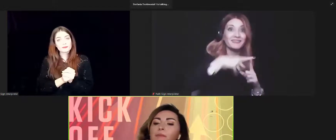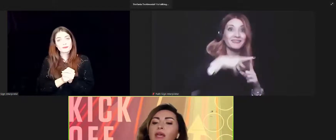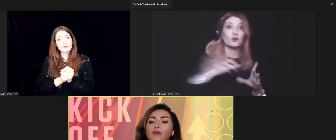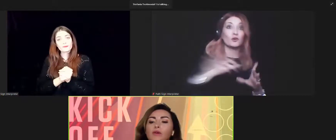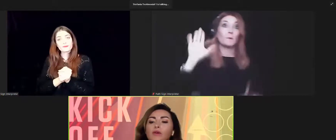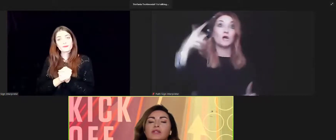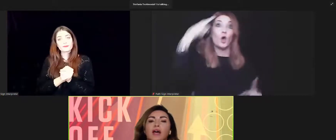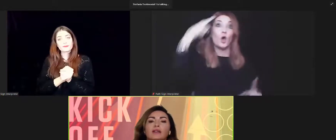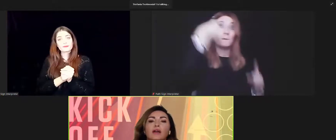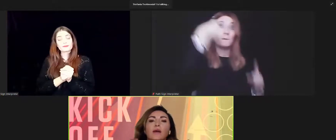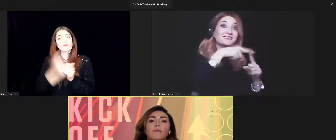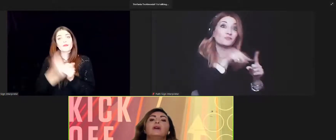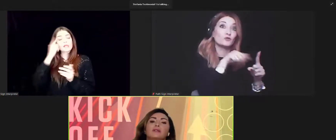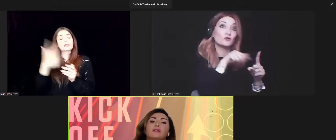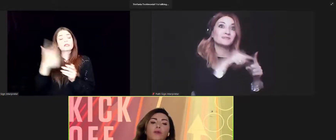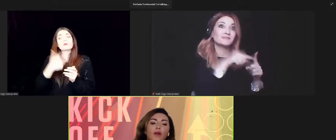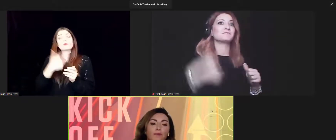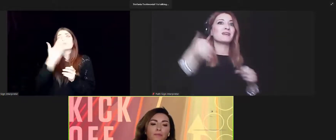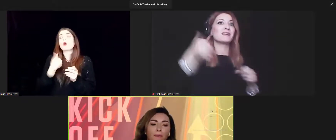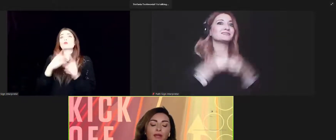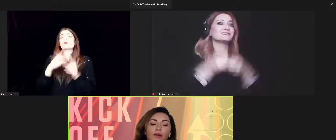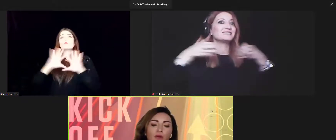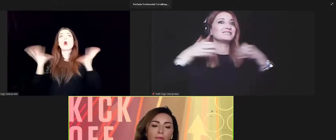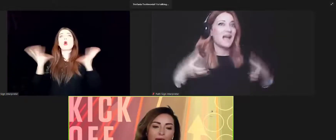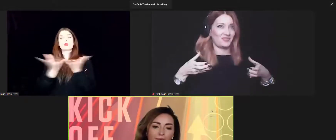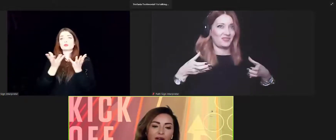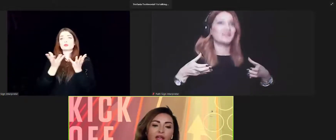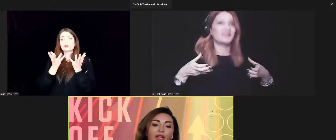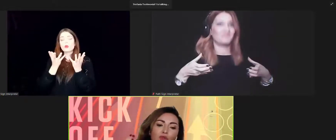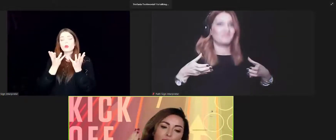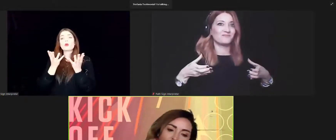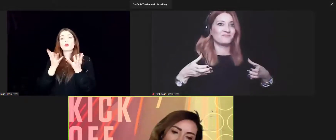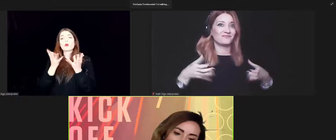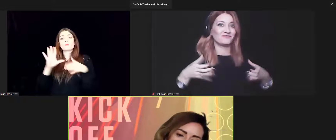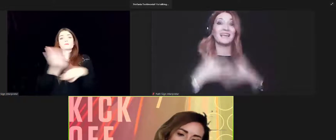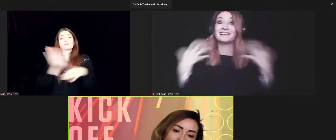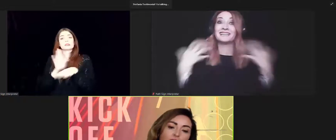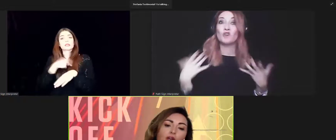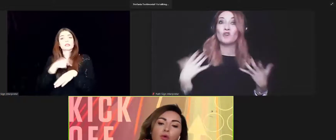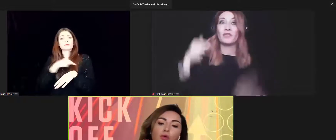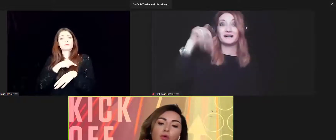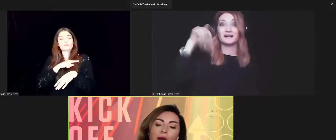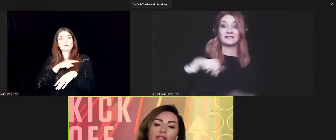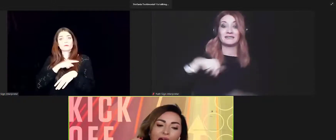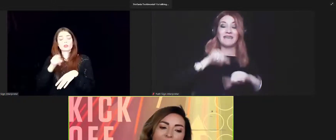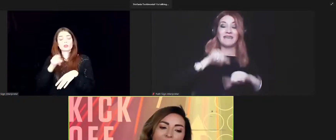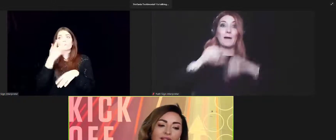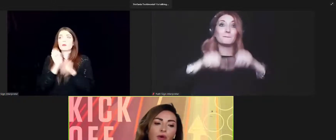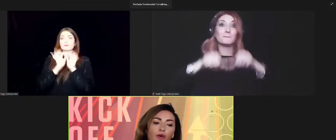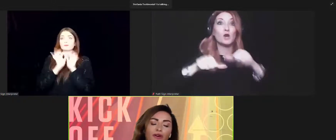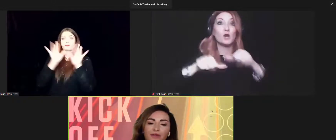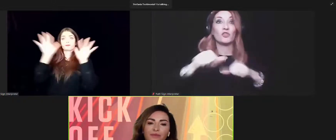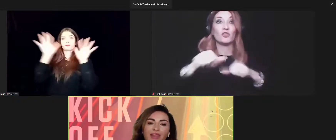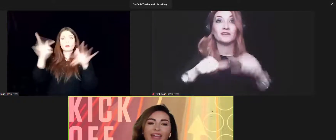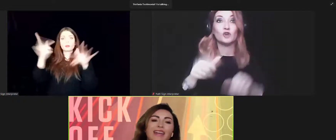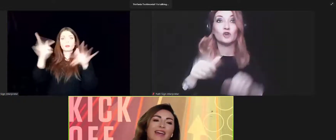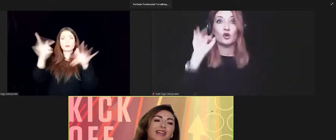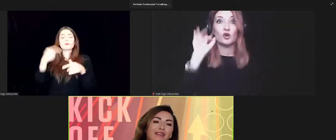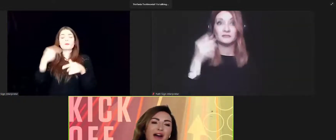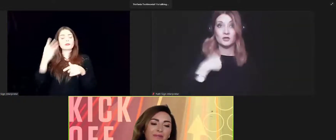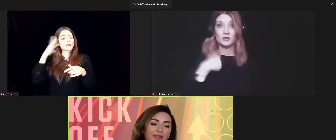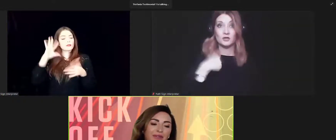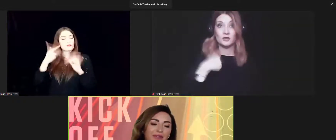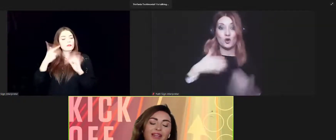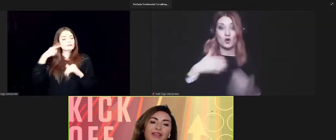and make you set bigger goals. Remember, to become more, you must act more and never